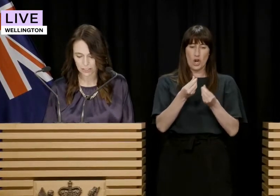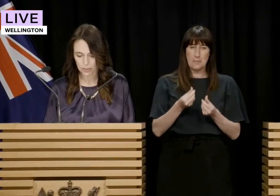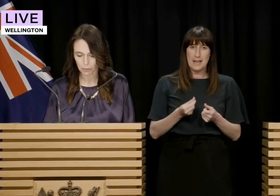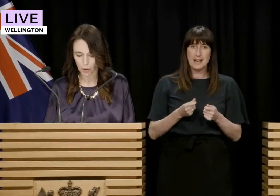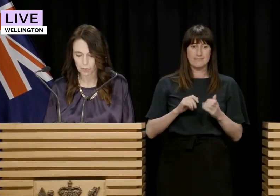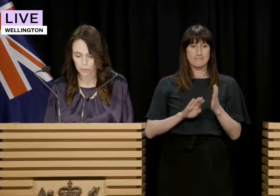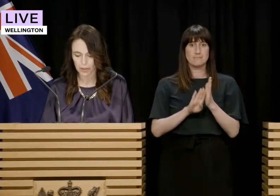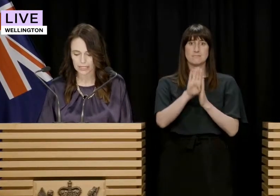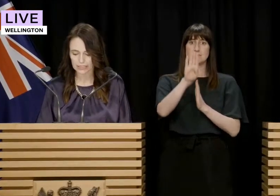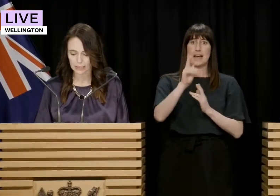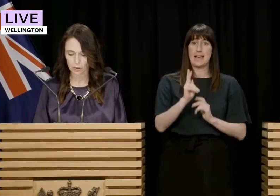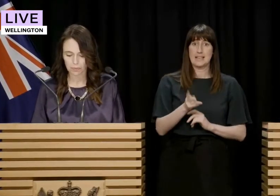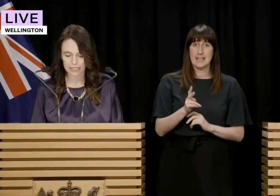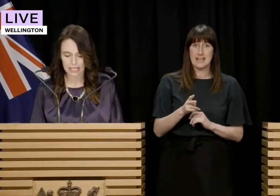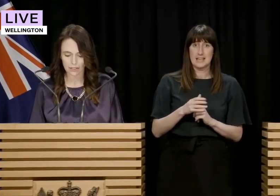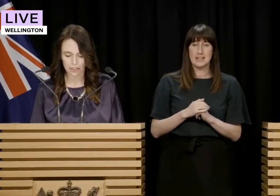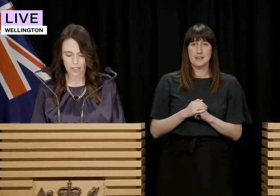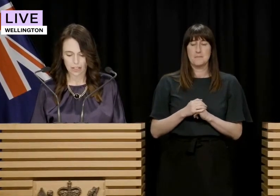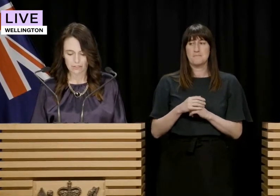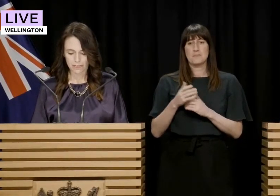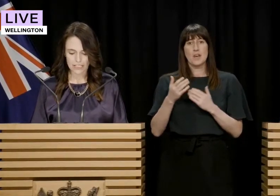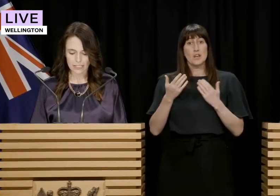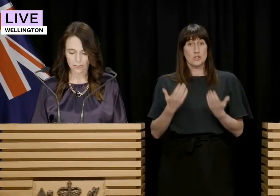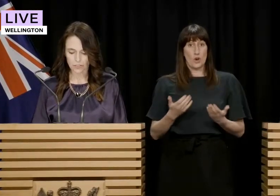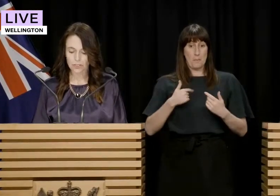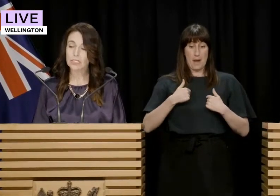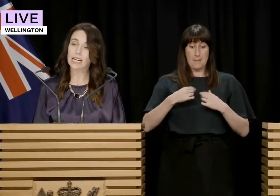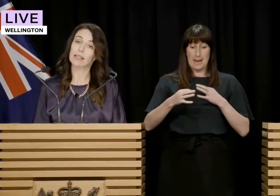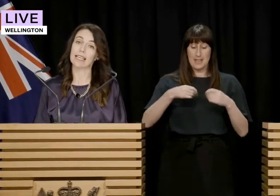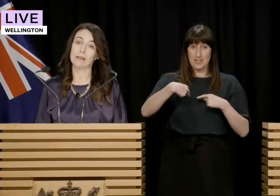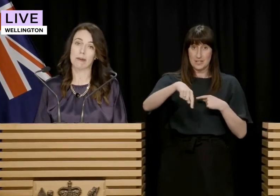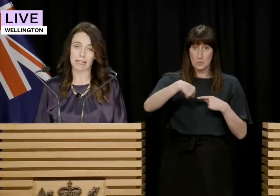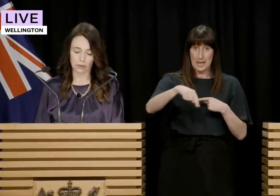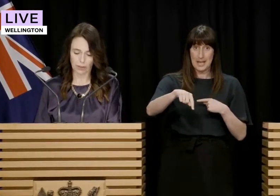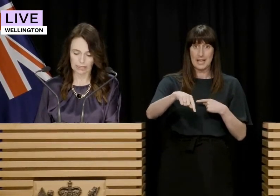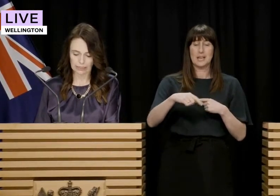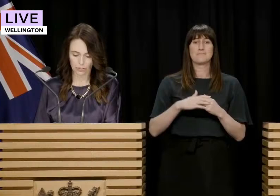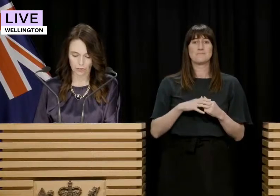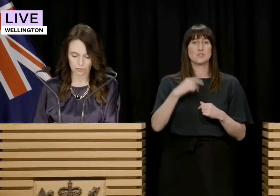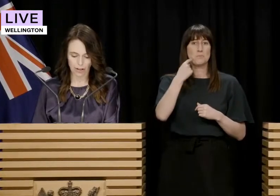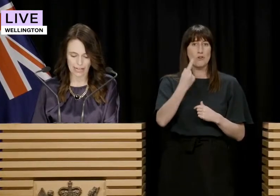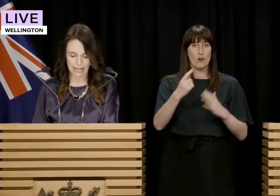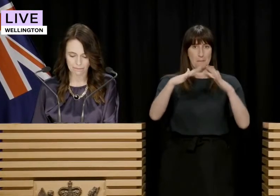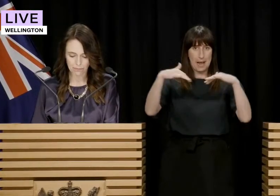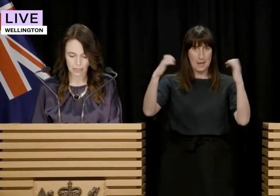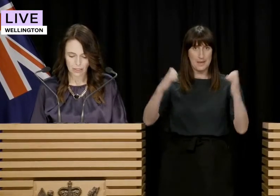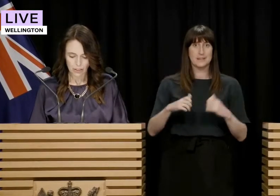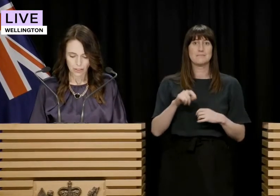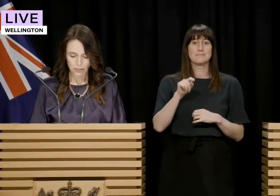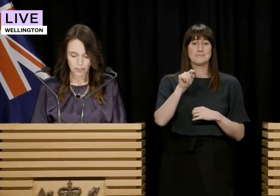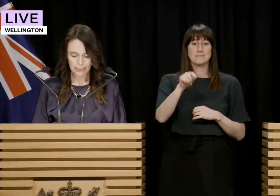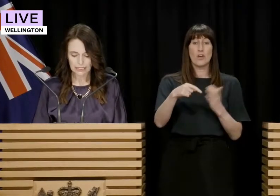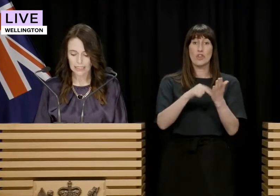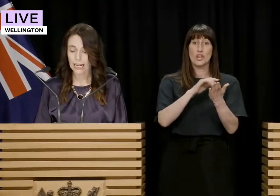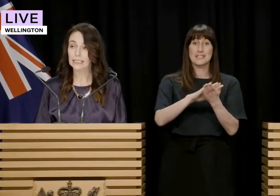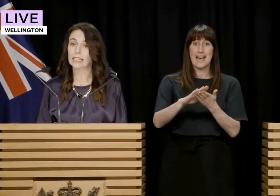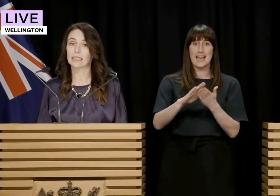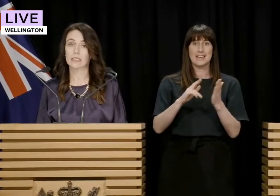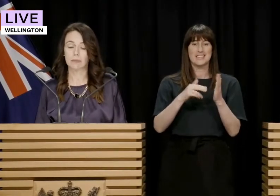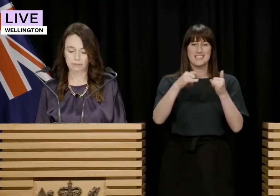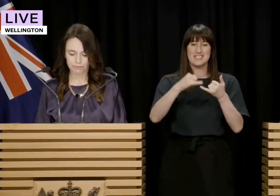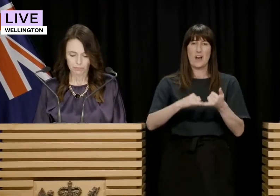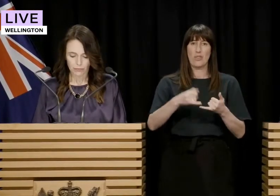in the House tomorrow before heading to the top of the South for visits on Thursday and then back in Wellington on Friday. Turning to